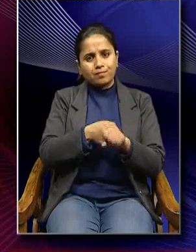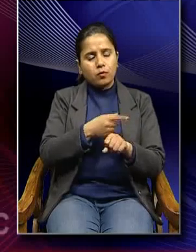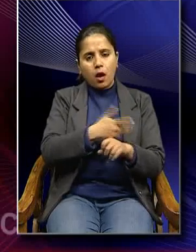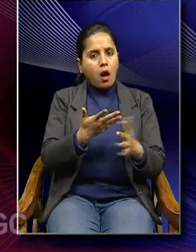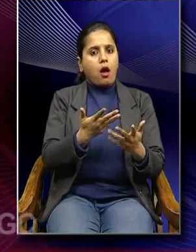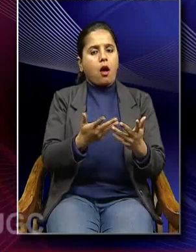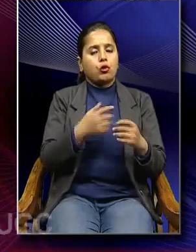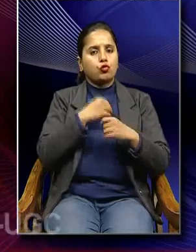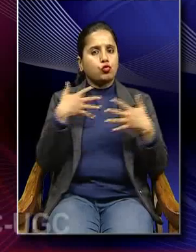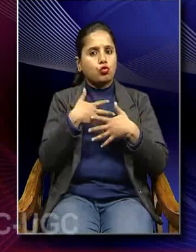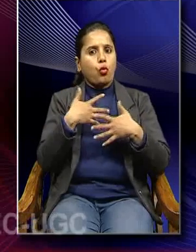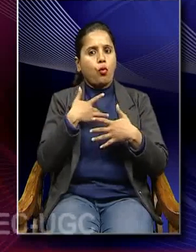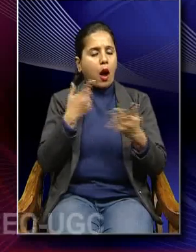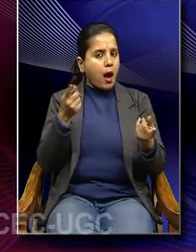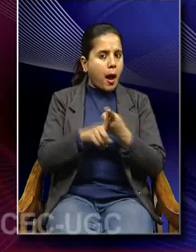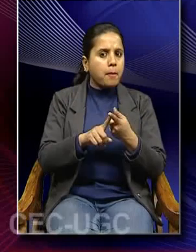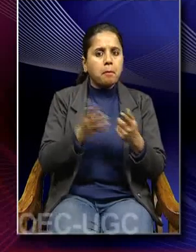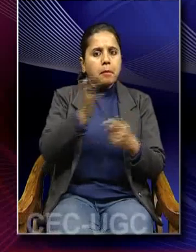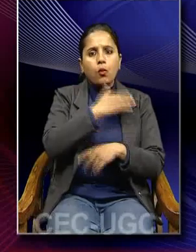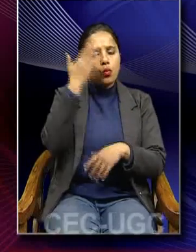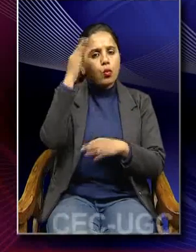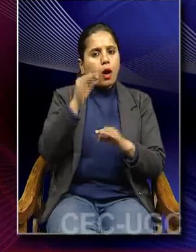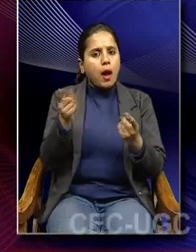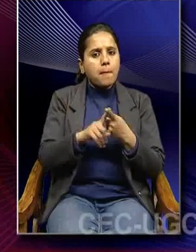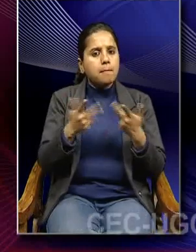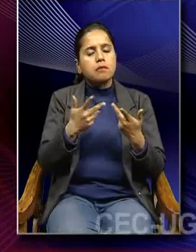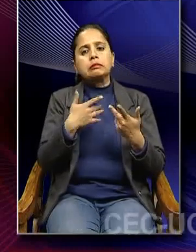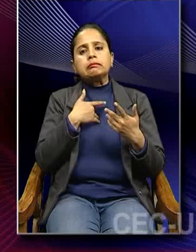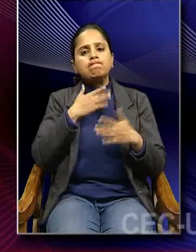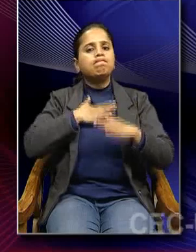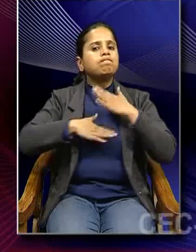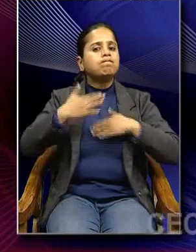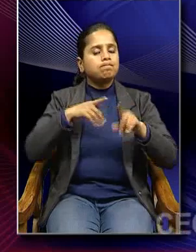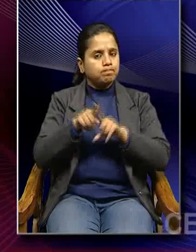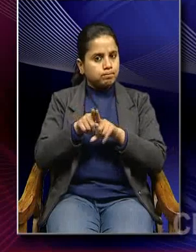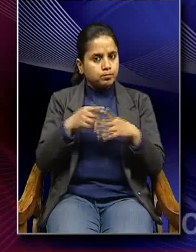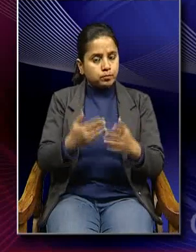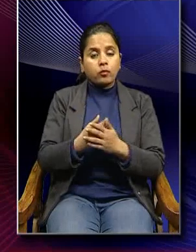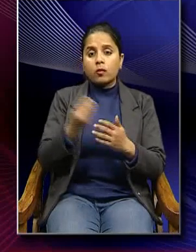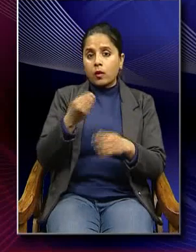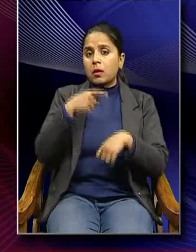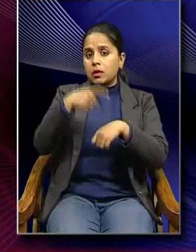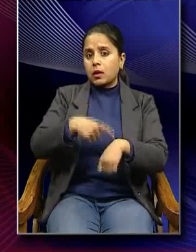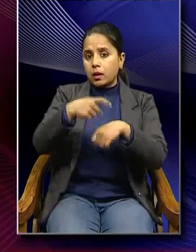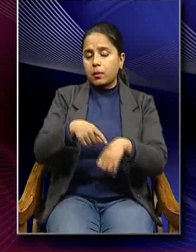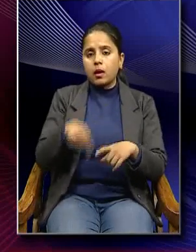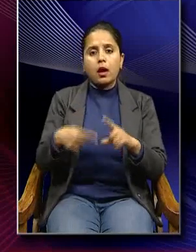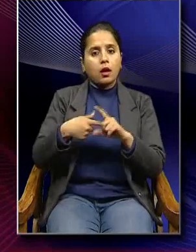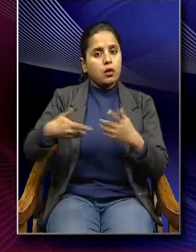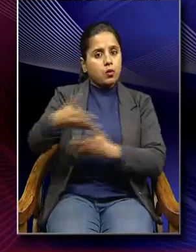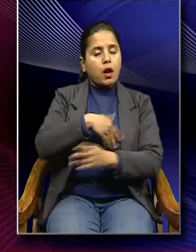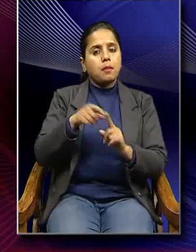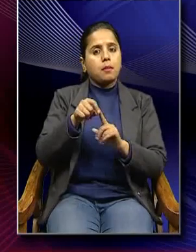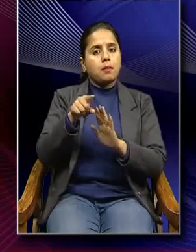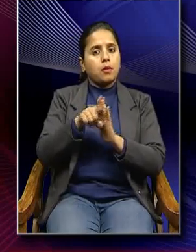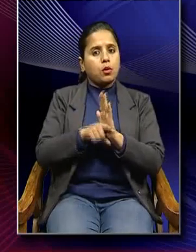unexpected shocks or the events. For instance, an environmental policy that